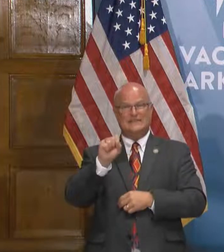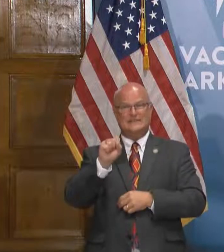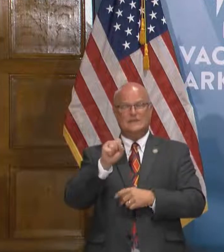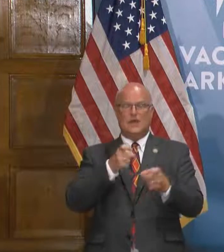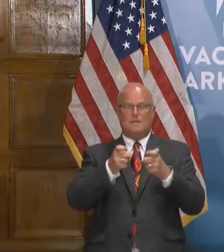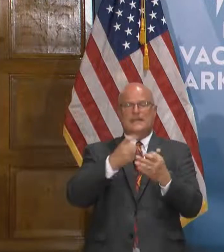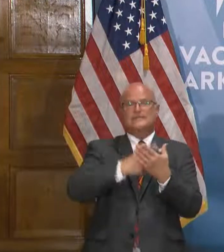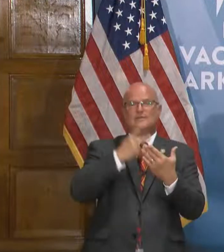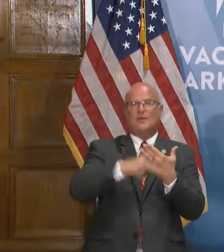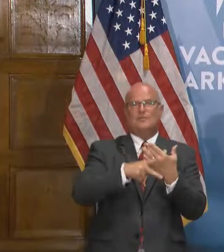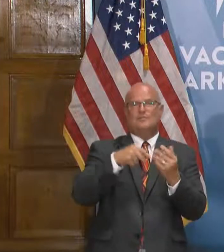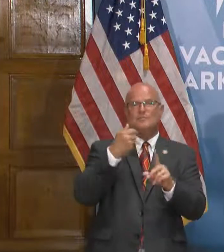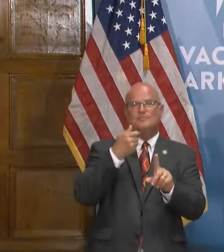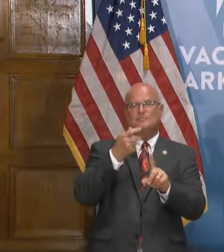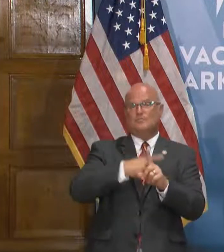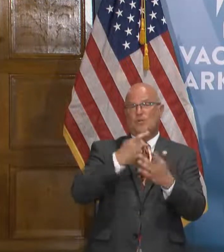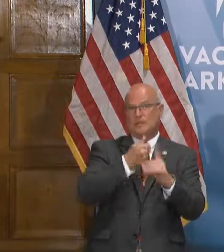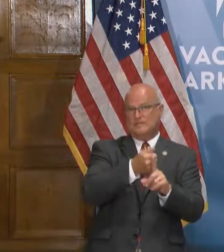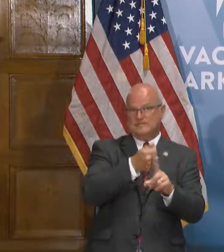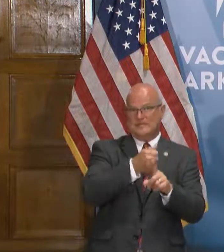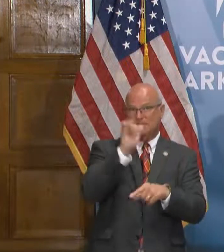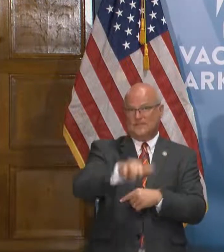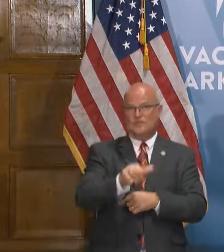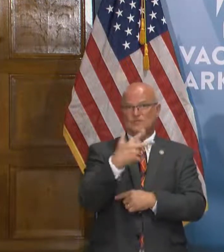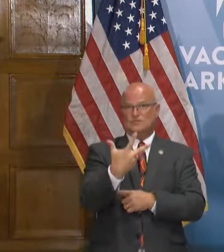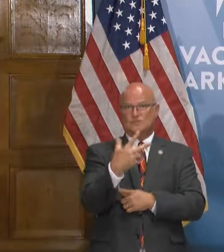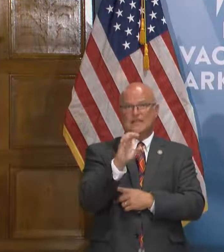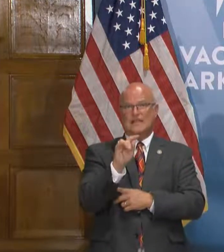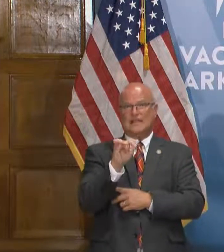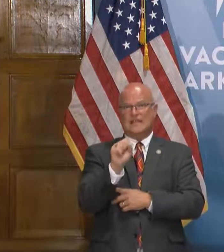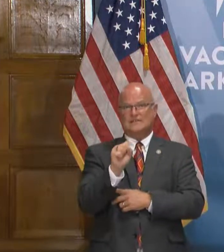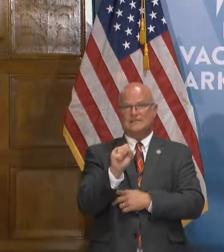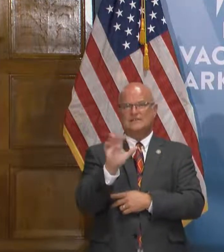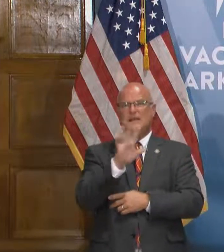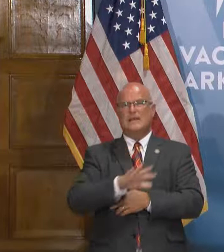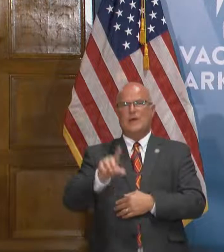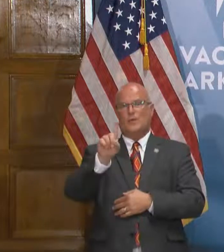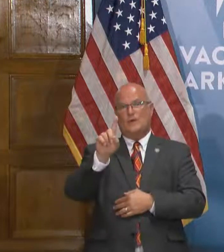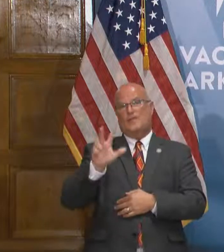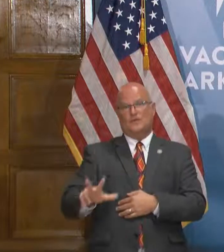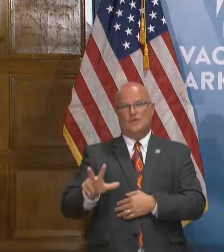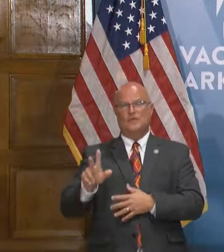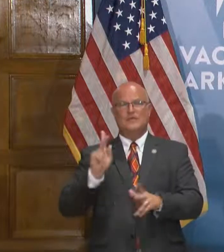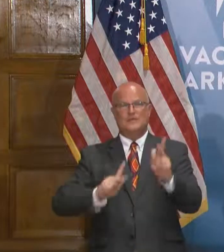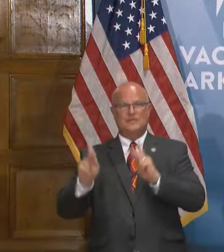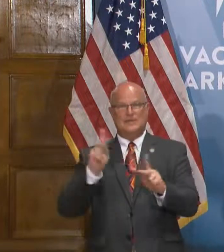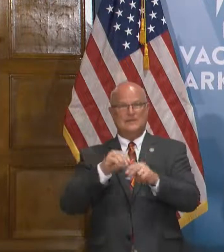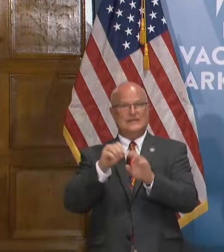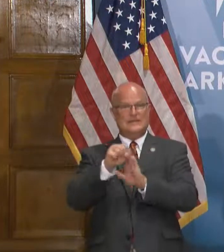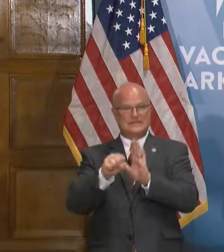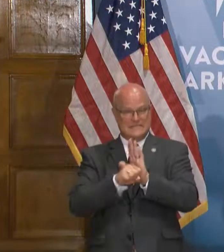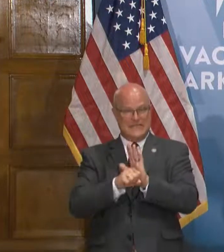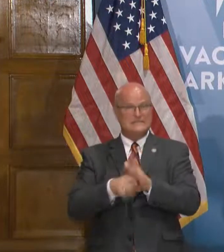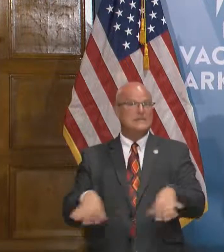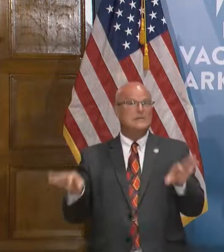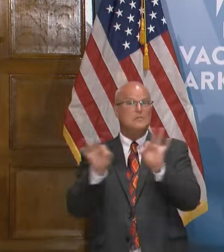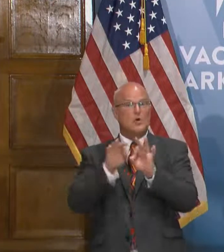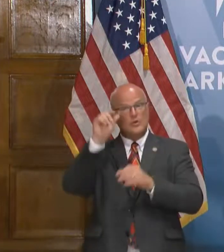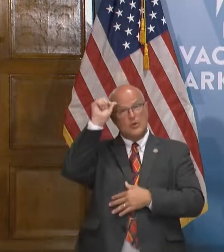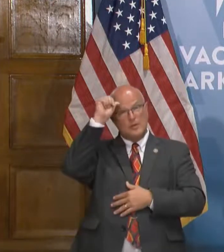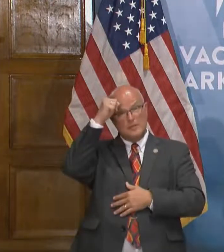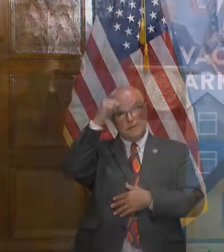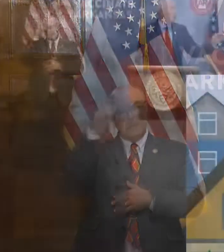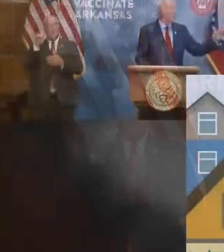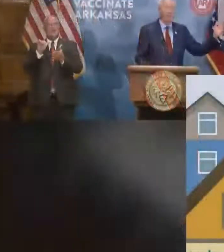own program for rent relief. And so, that's about 1/3 of our population. And so that's important to keep in